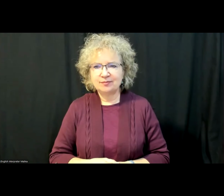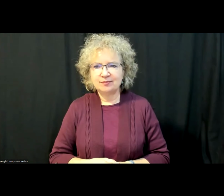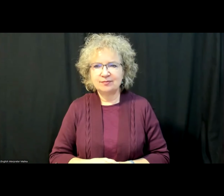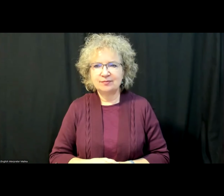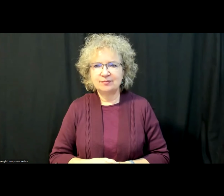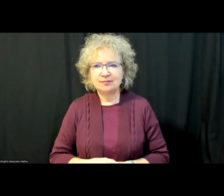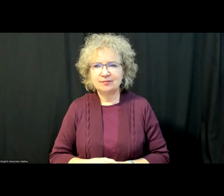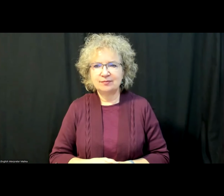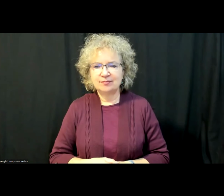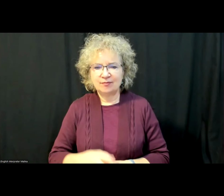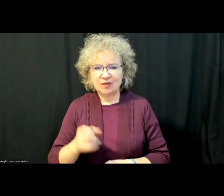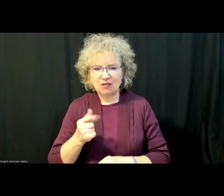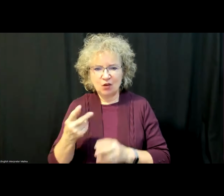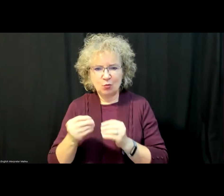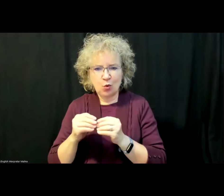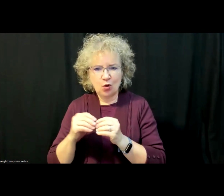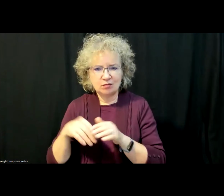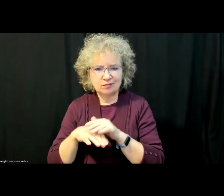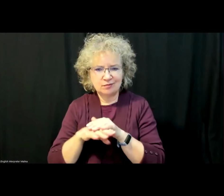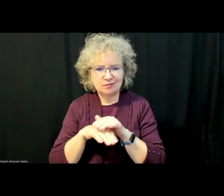Got a few more people we're admitting here.